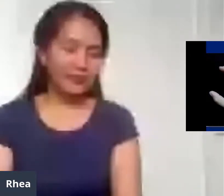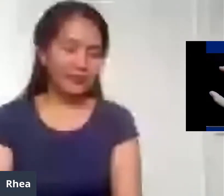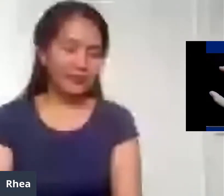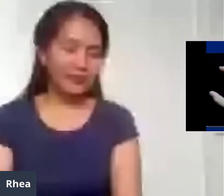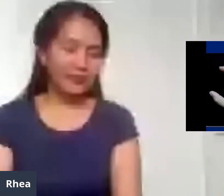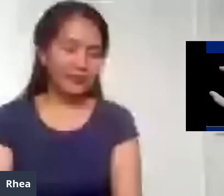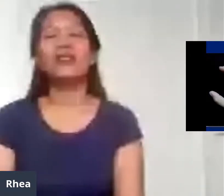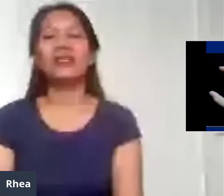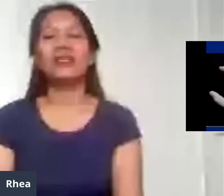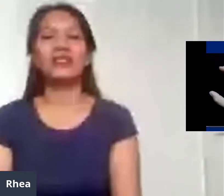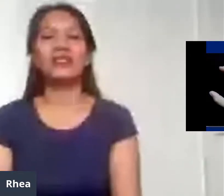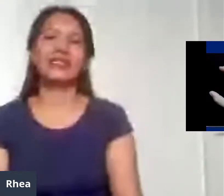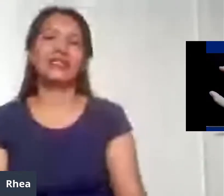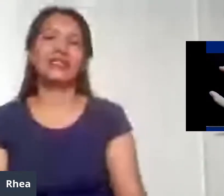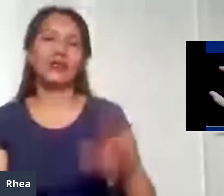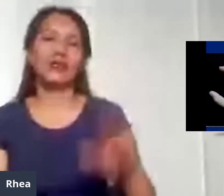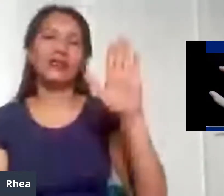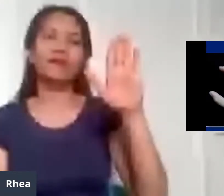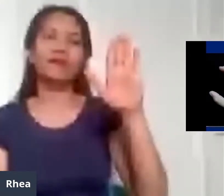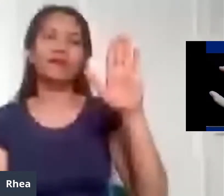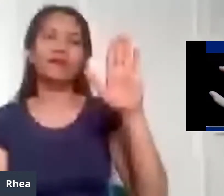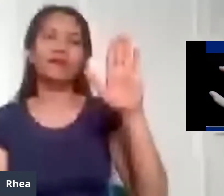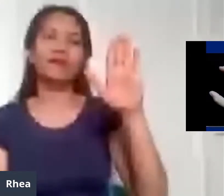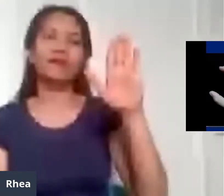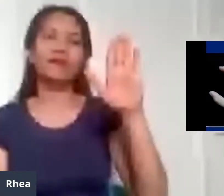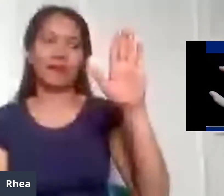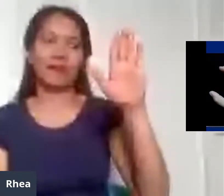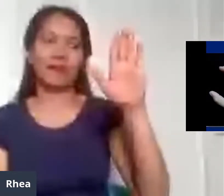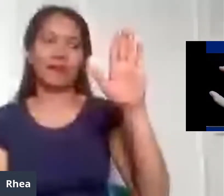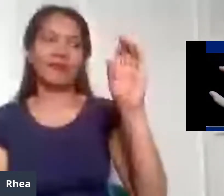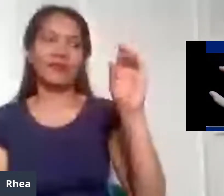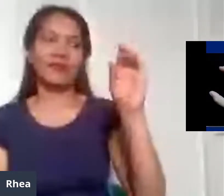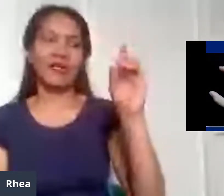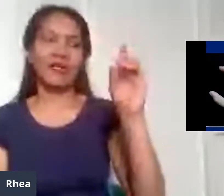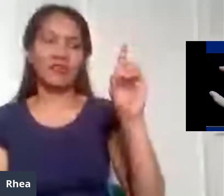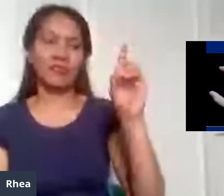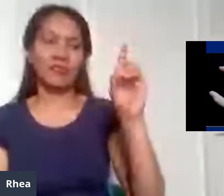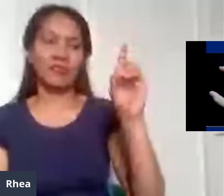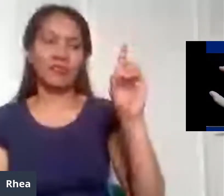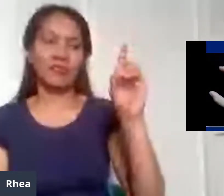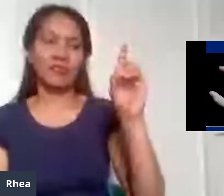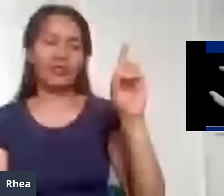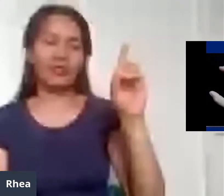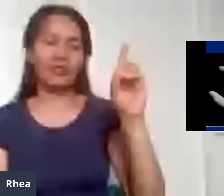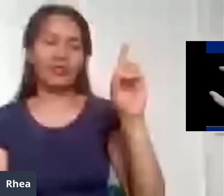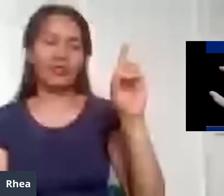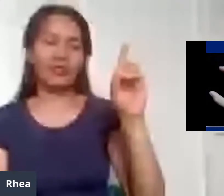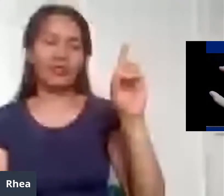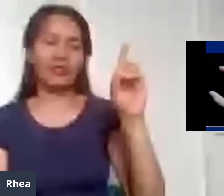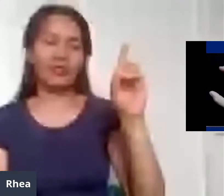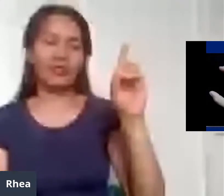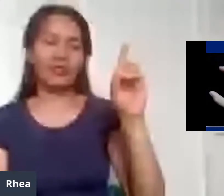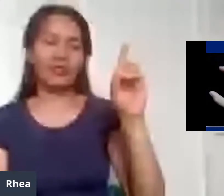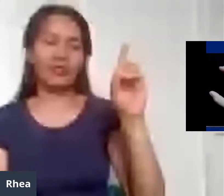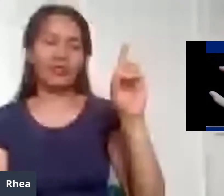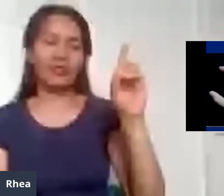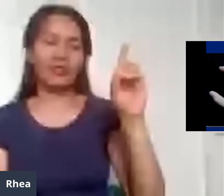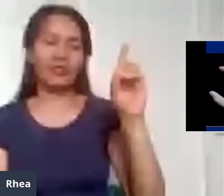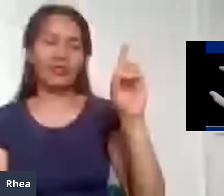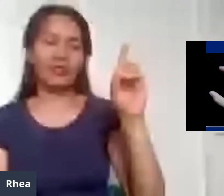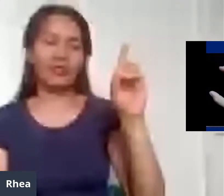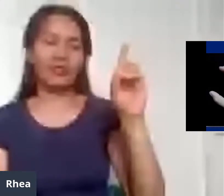C. Next, we do the letter D. Open palm, touch